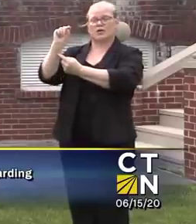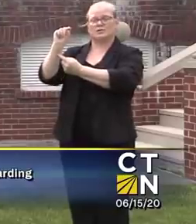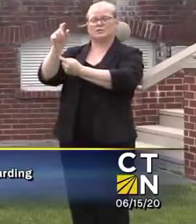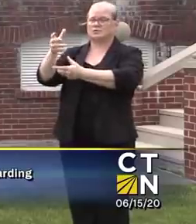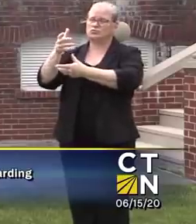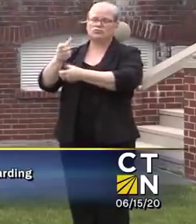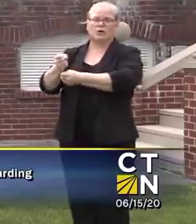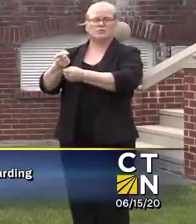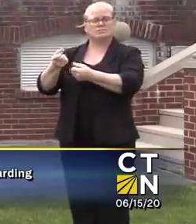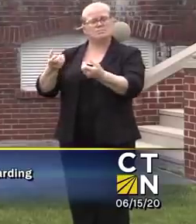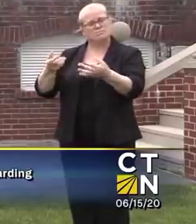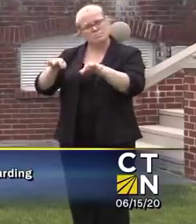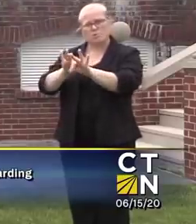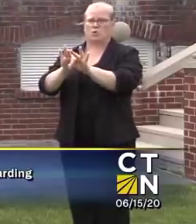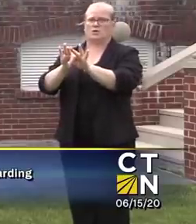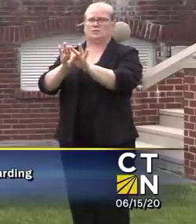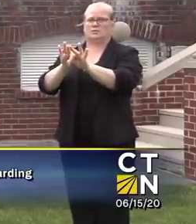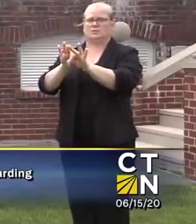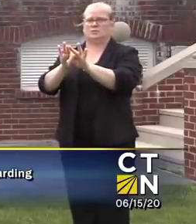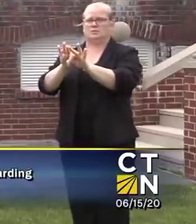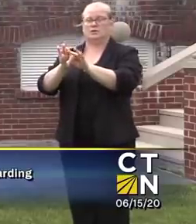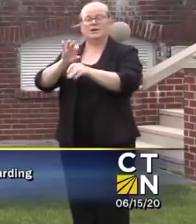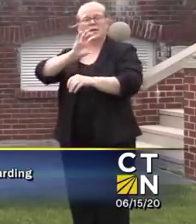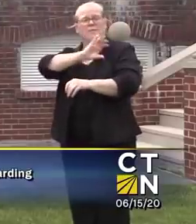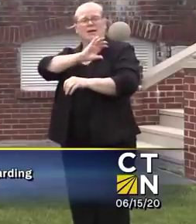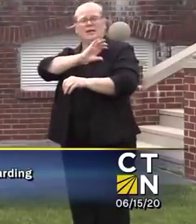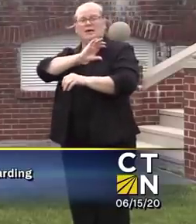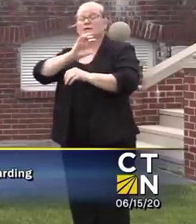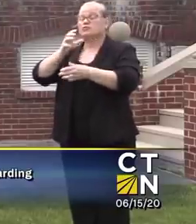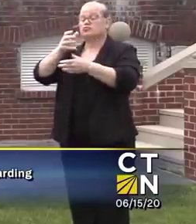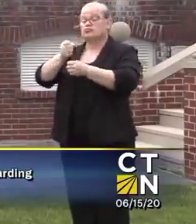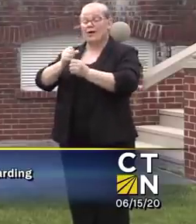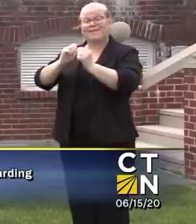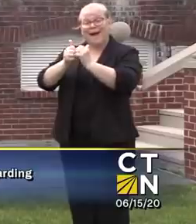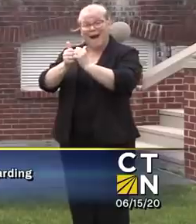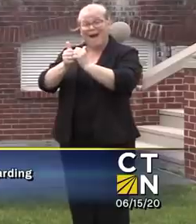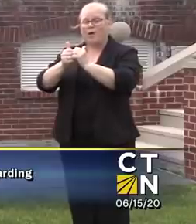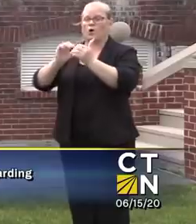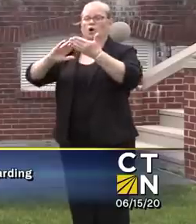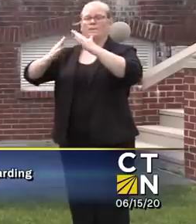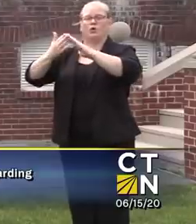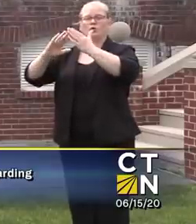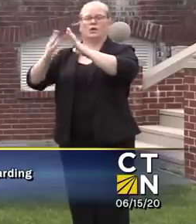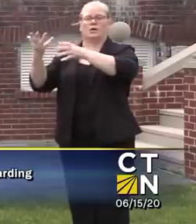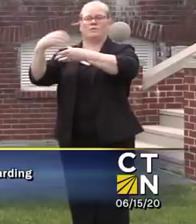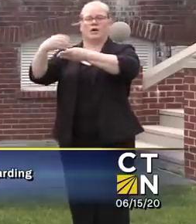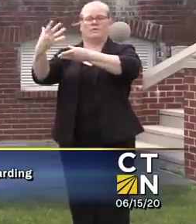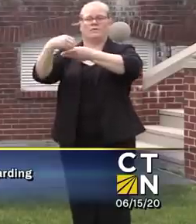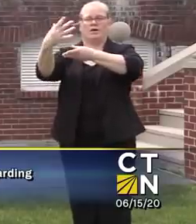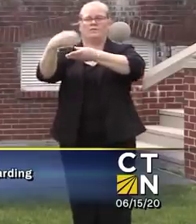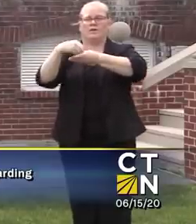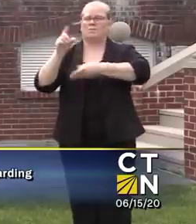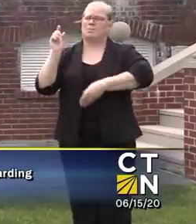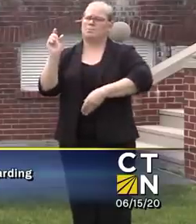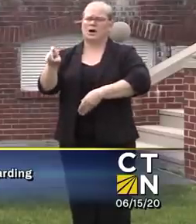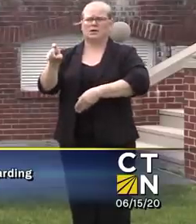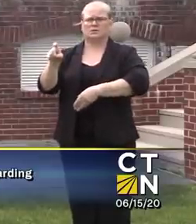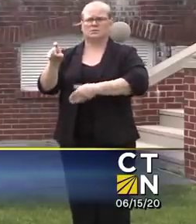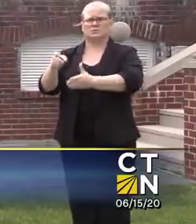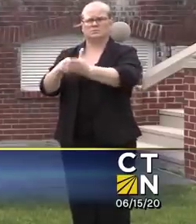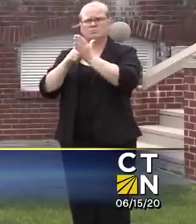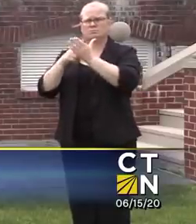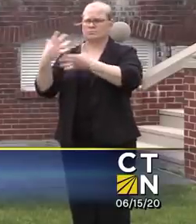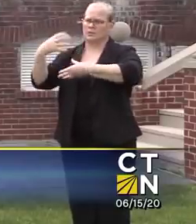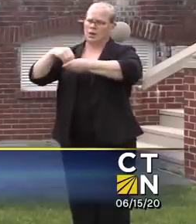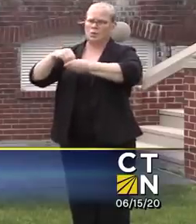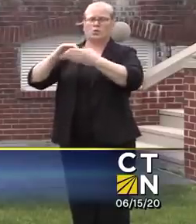work unless police has the word community policing in it. So the first thing I'm directing our state police